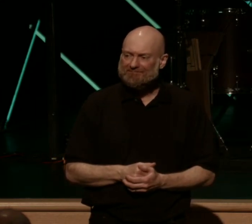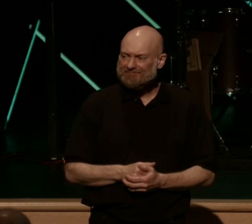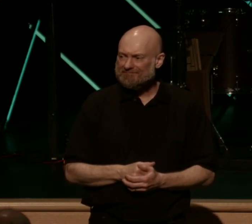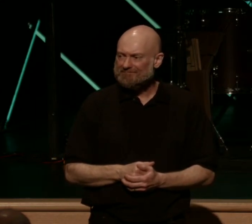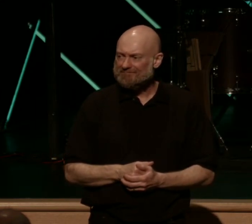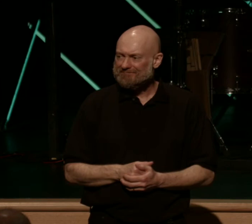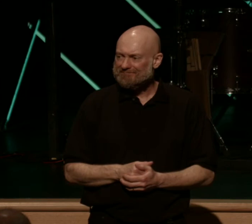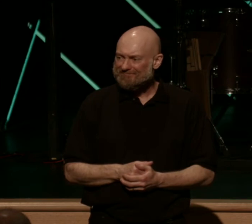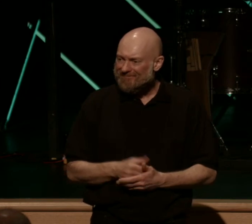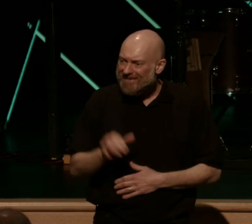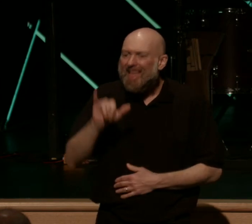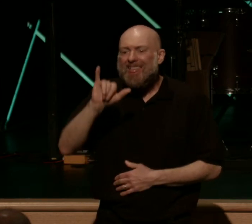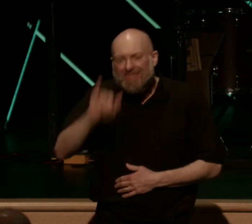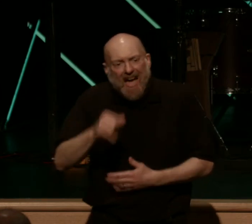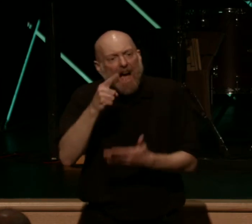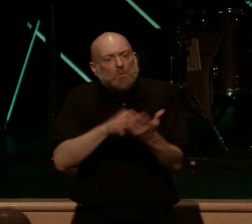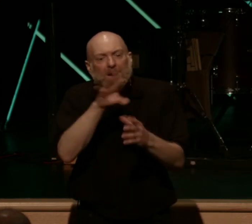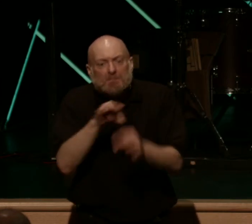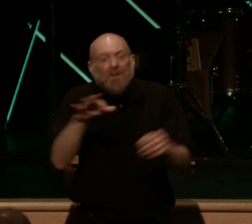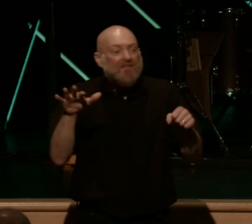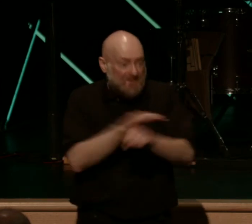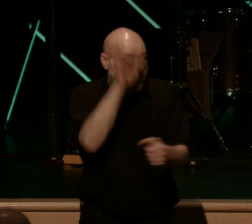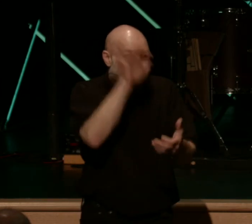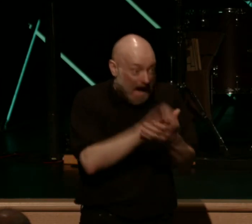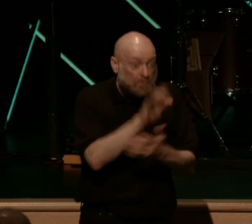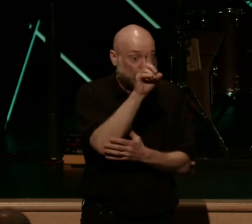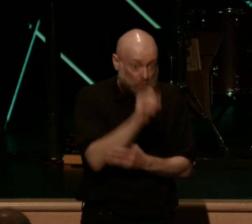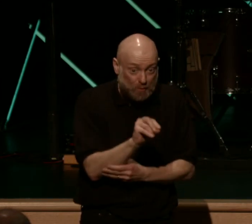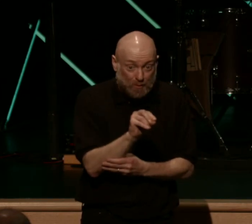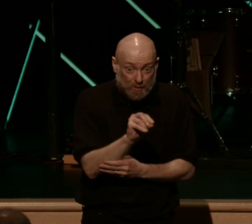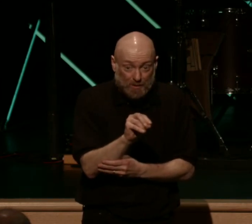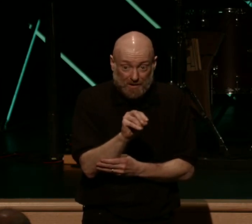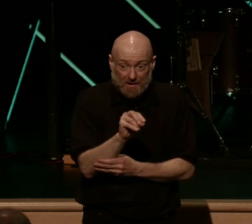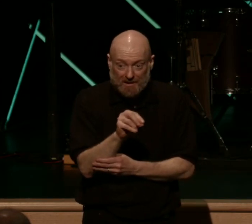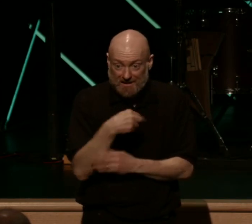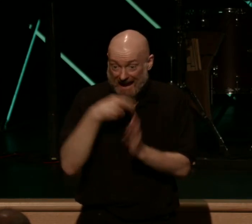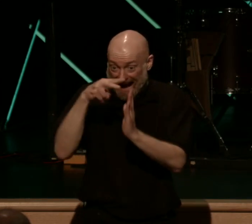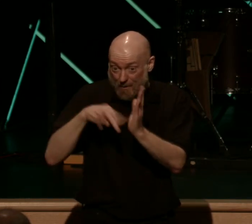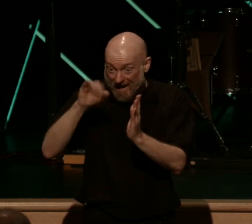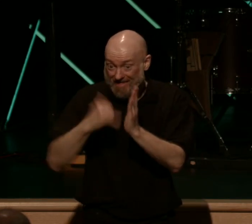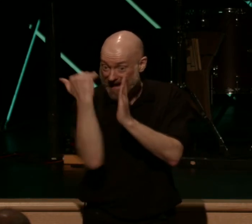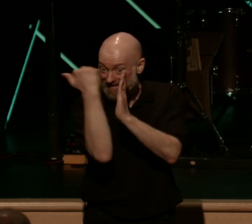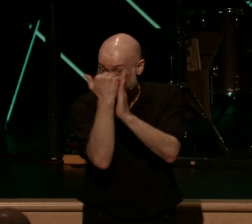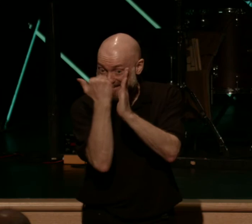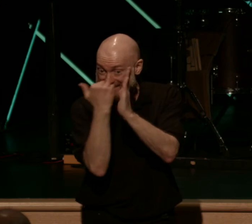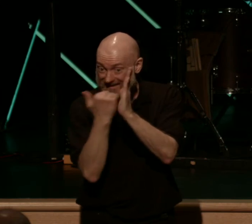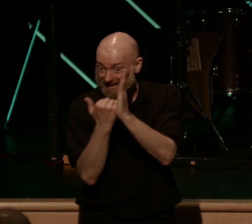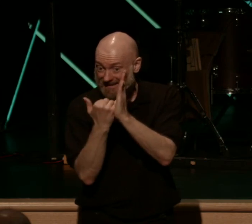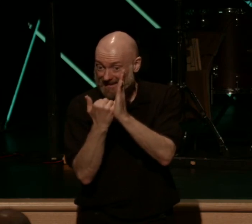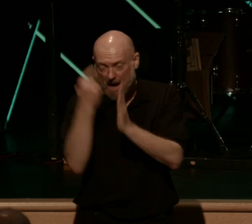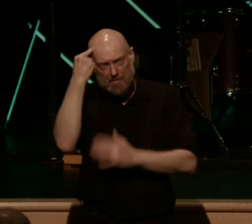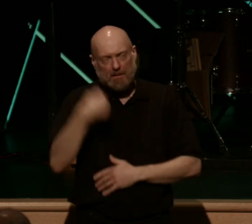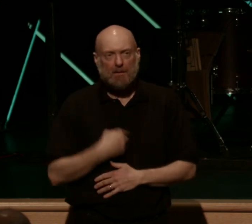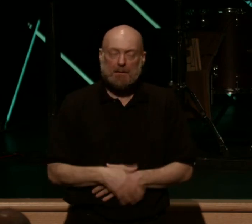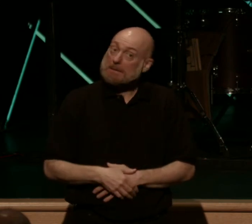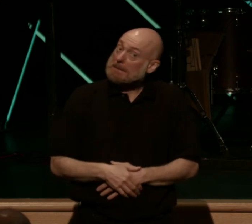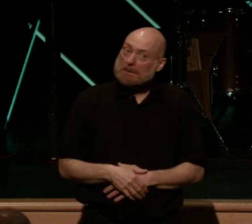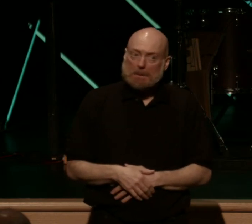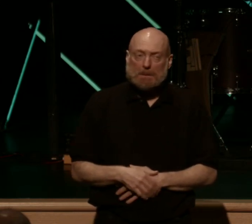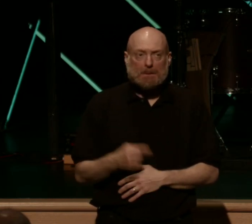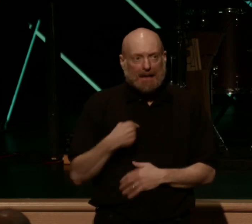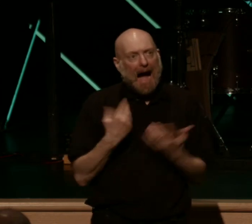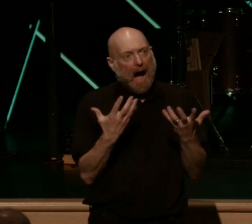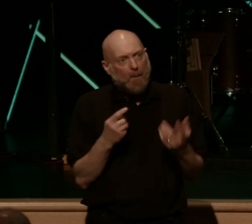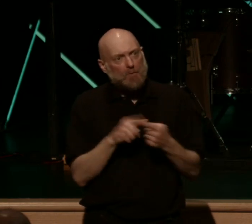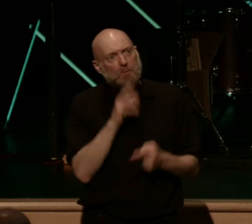This is what spirit-filled husbands do. And as I just read that list right now, I'm just thinking, man, I want to